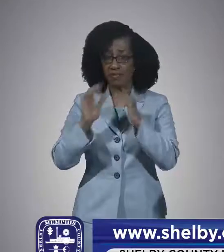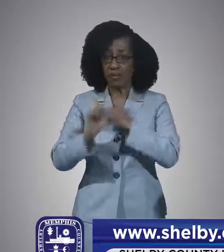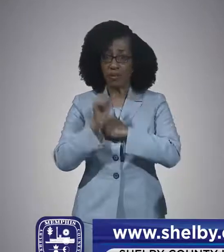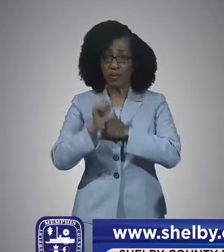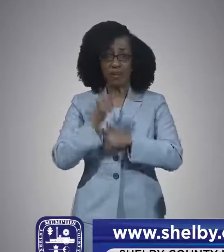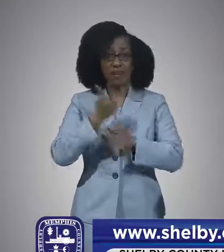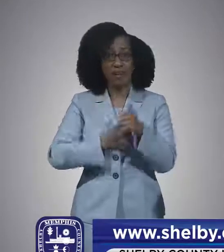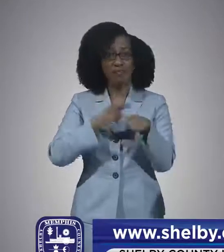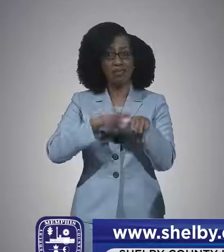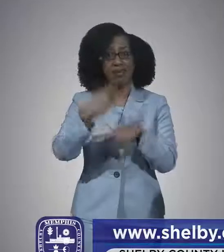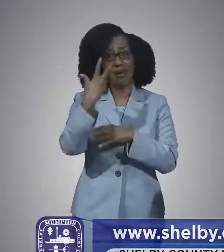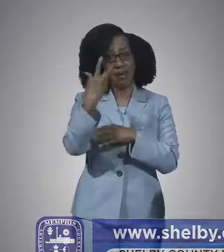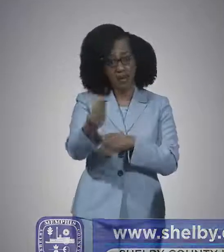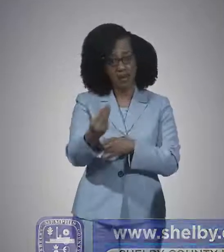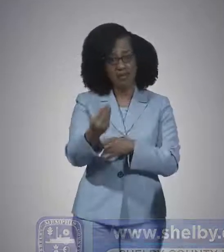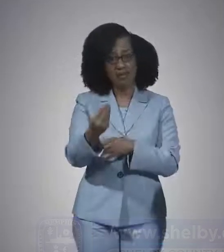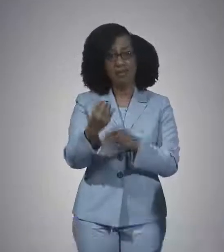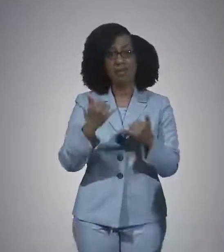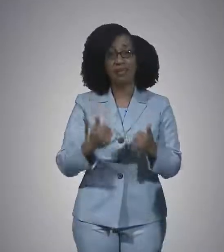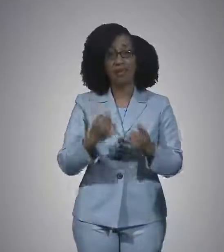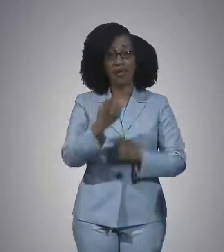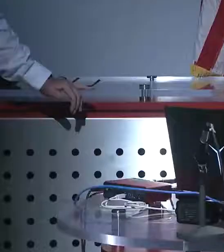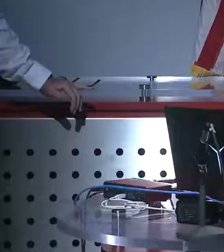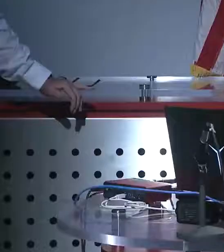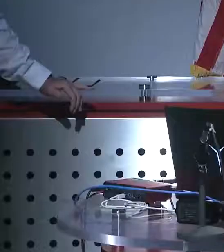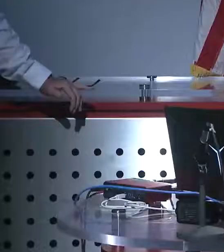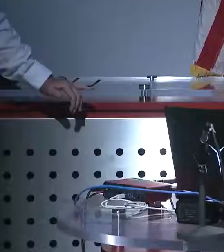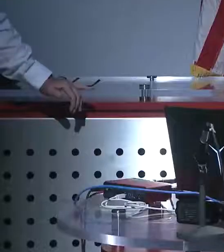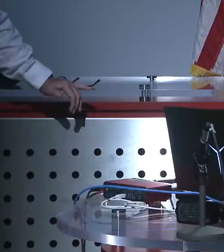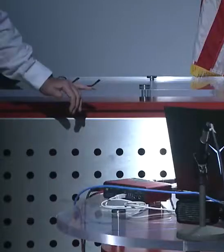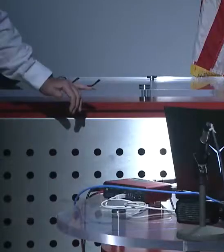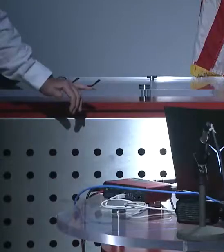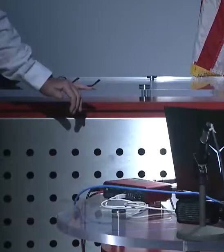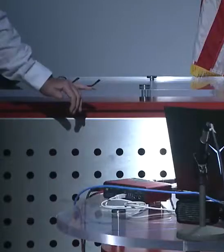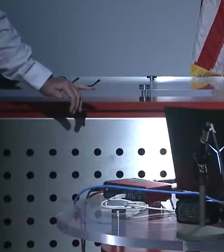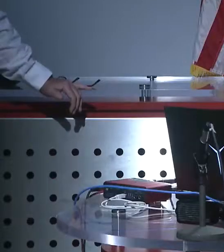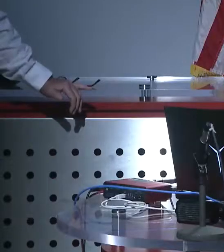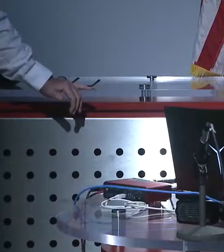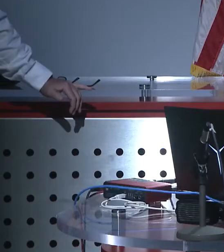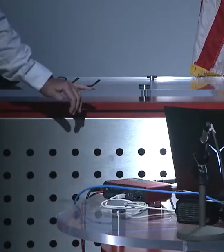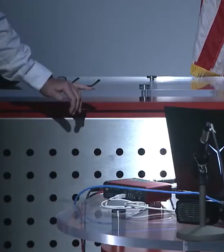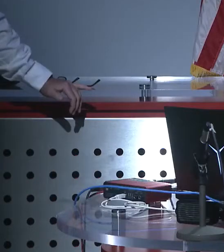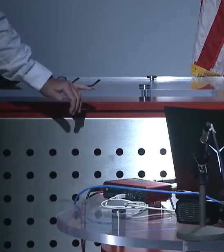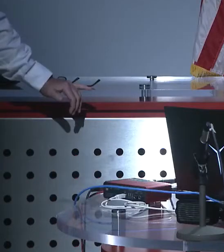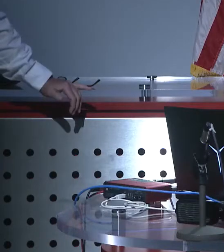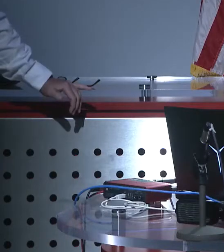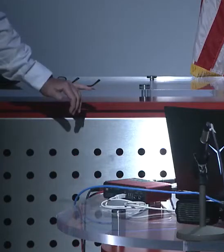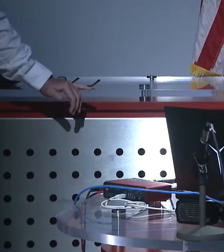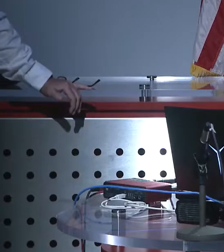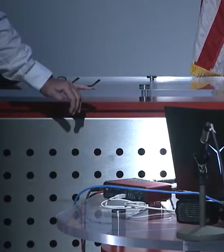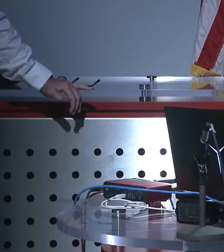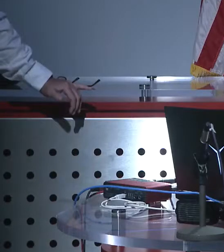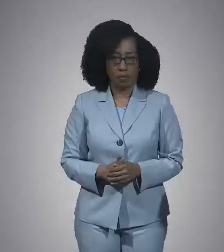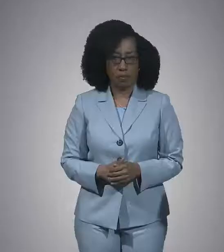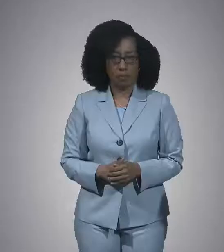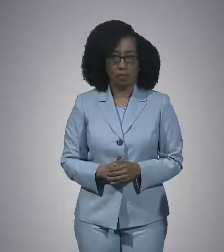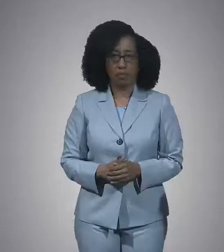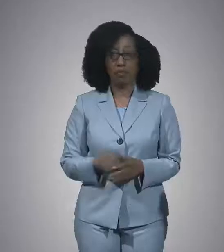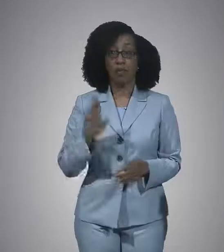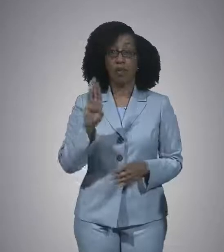out. And with that, I'll open it up for questions. Fred Broders, Local 24.